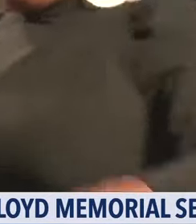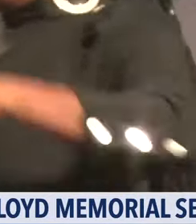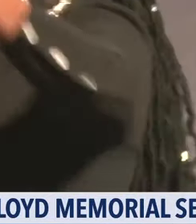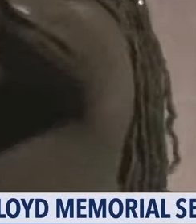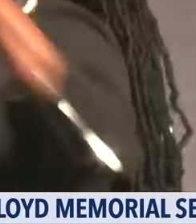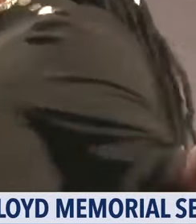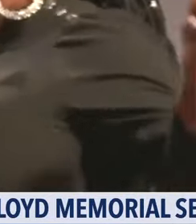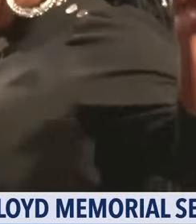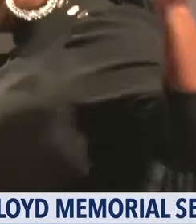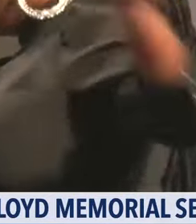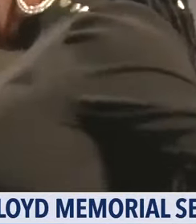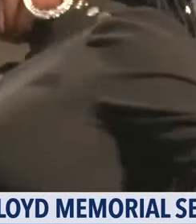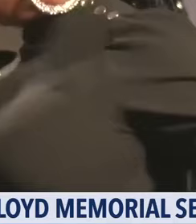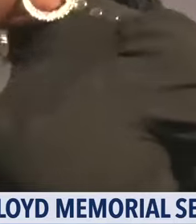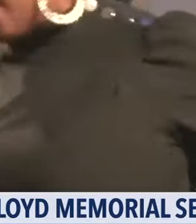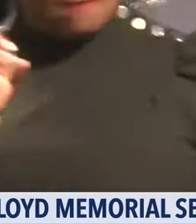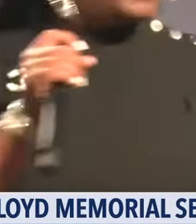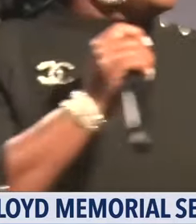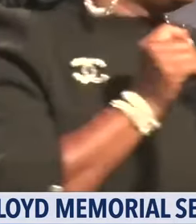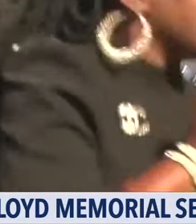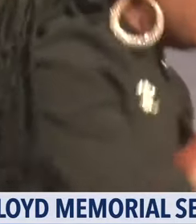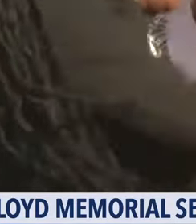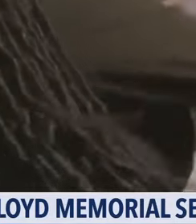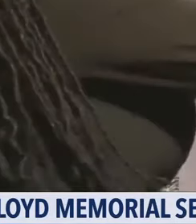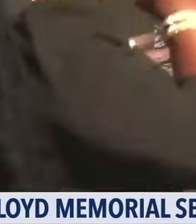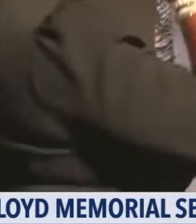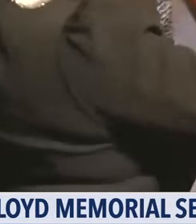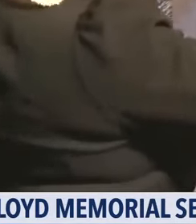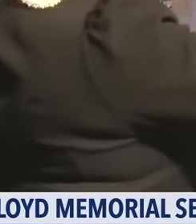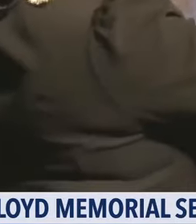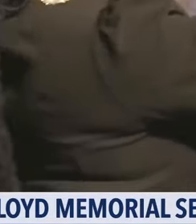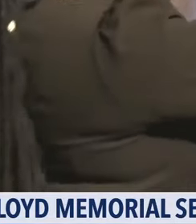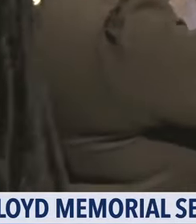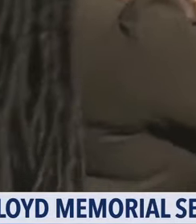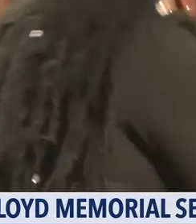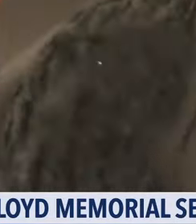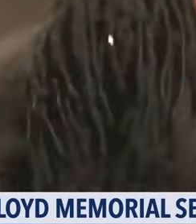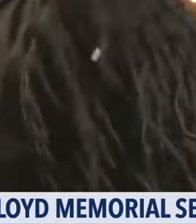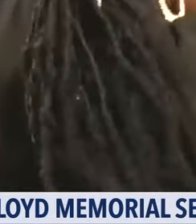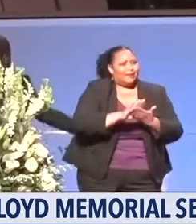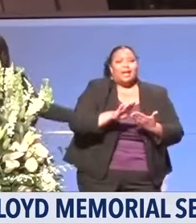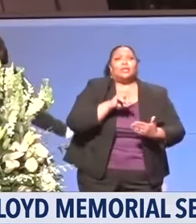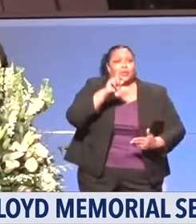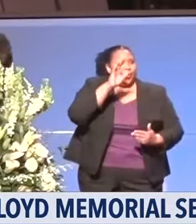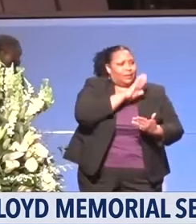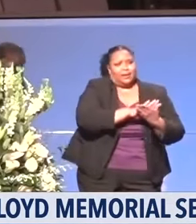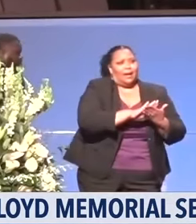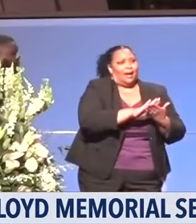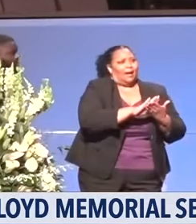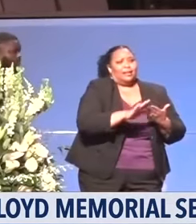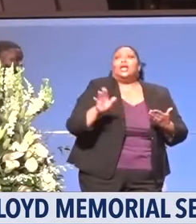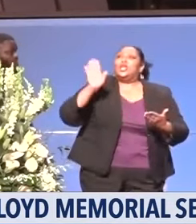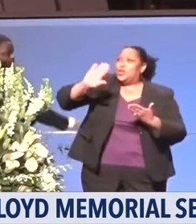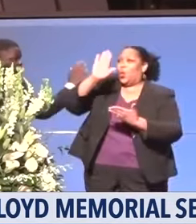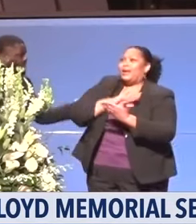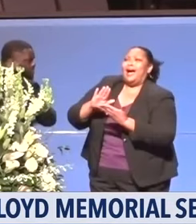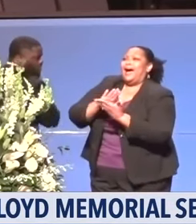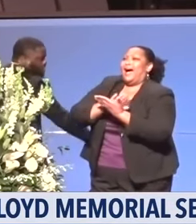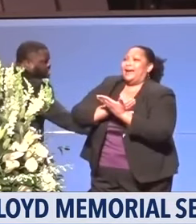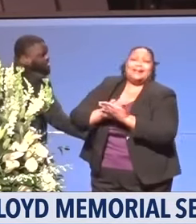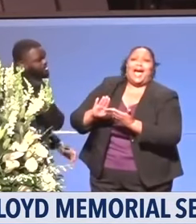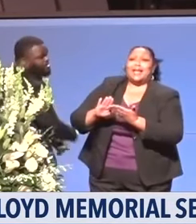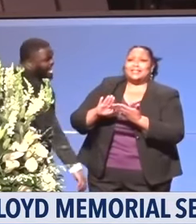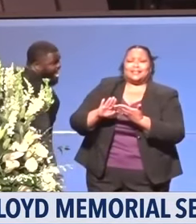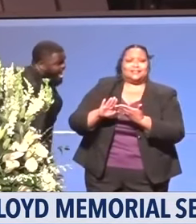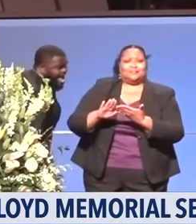faithfulness, your kindness, kindness, kindness, kindness, kindness,